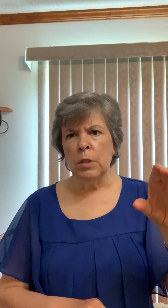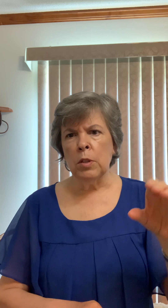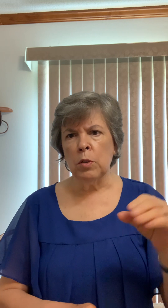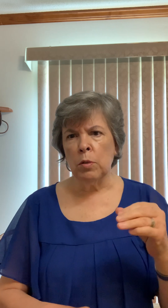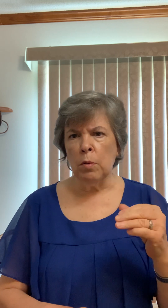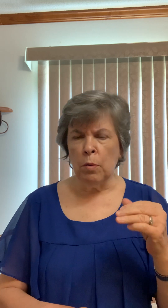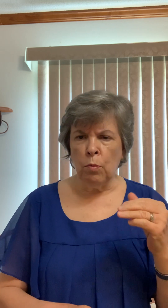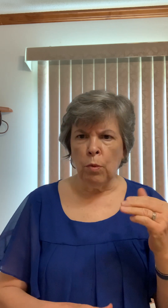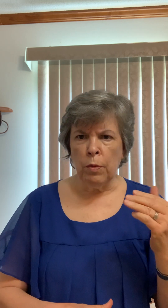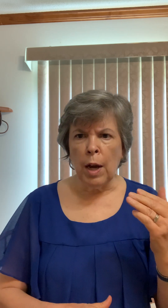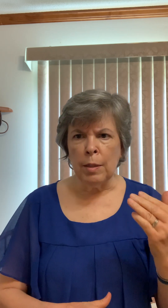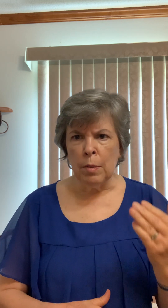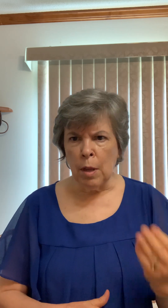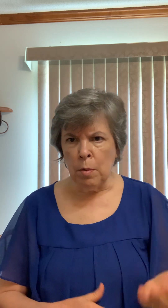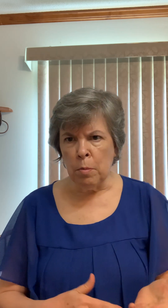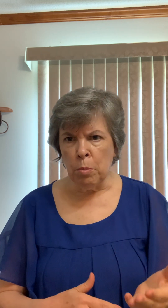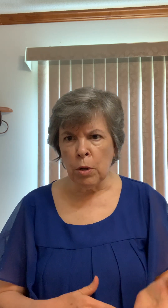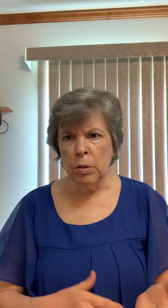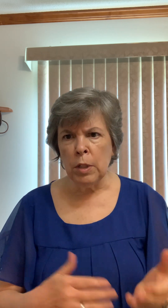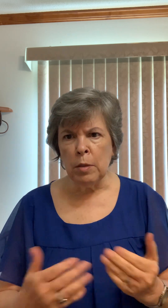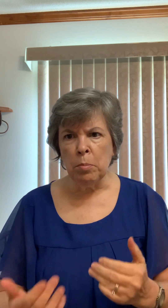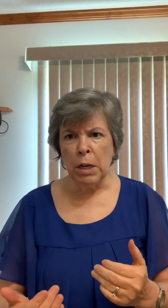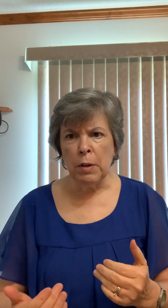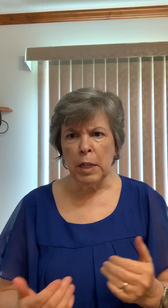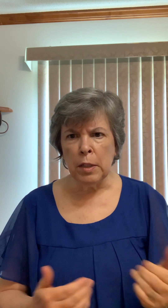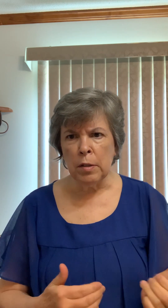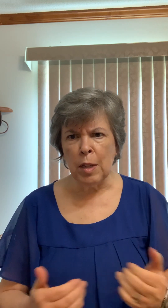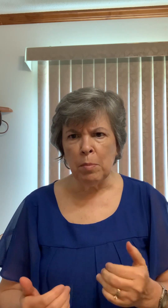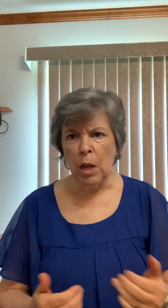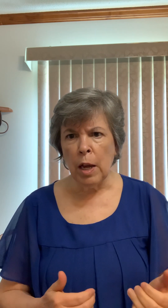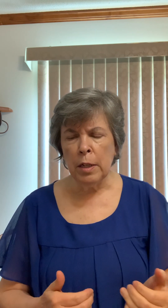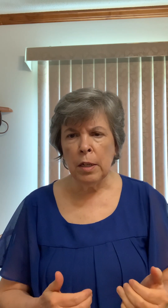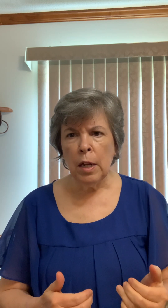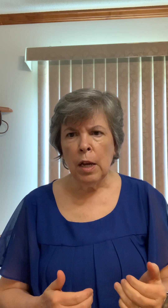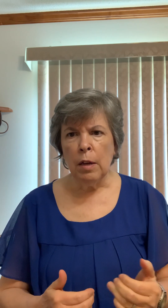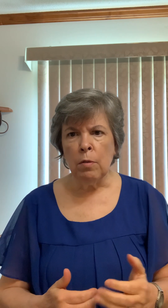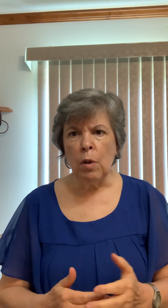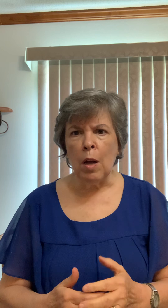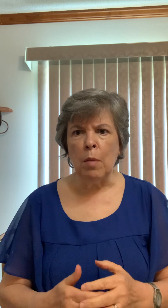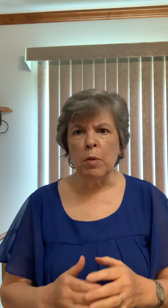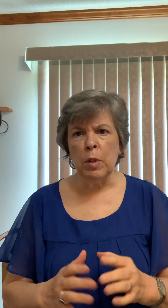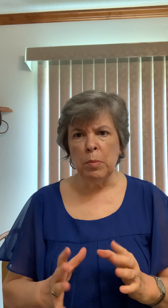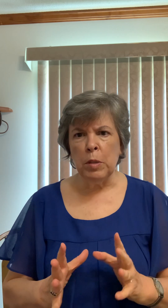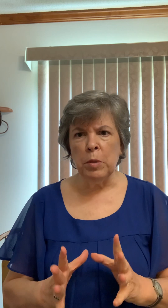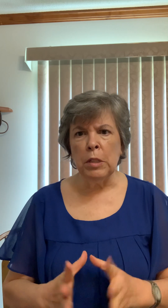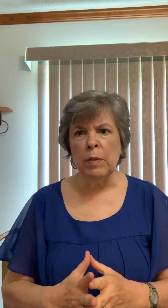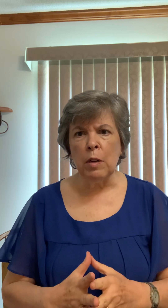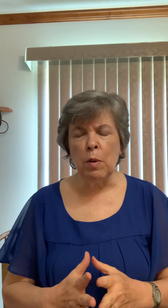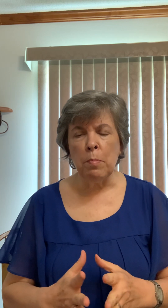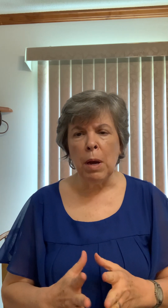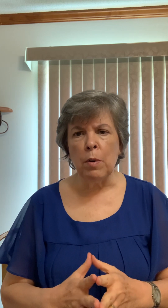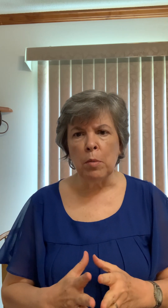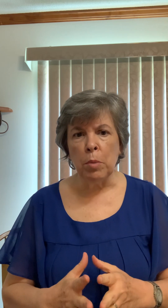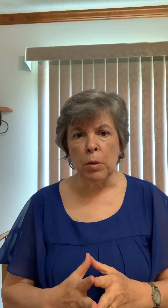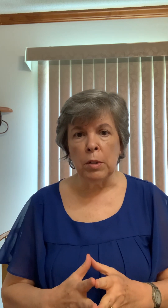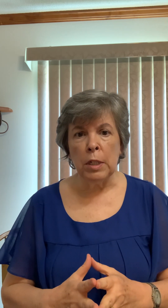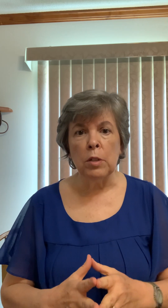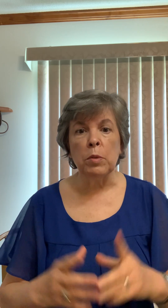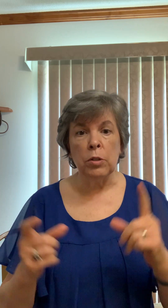since we've got burden and bearing in the same line, I'm going to be specific about what our burden is, which is